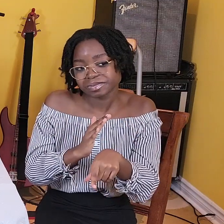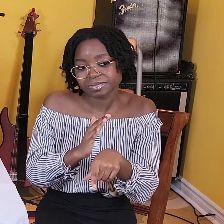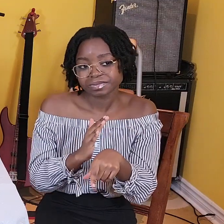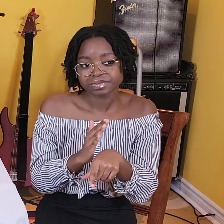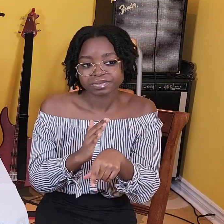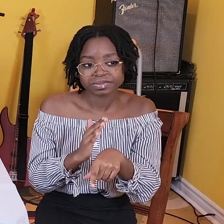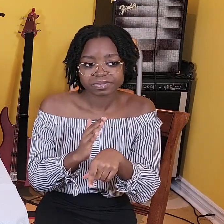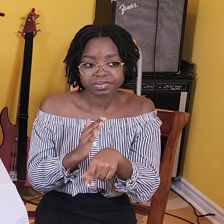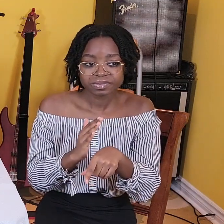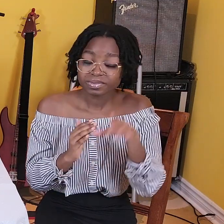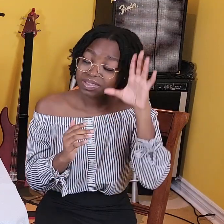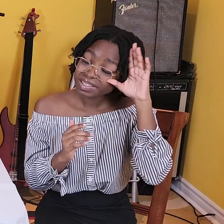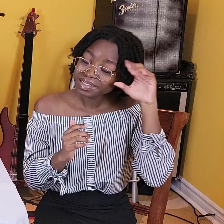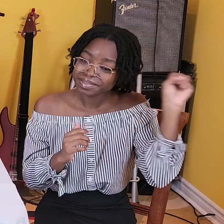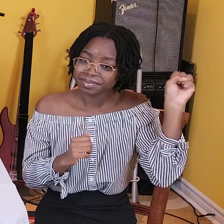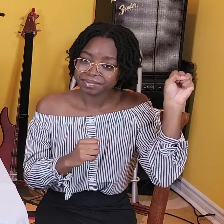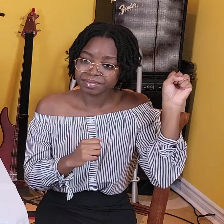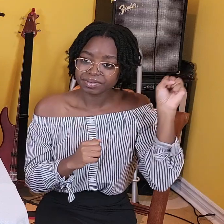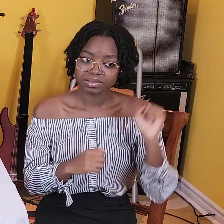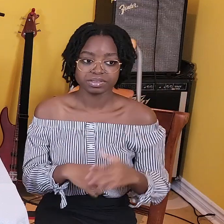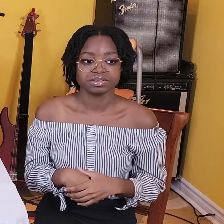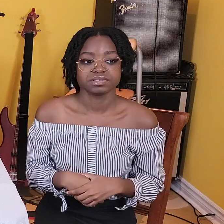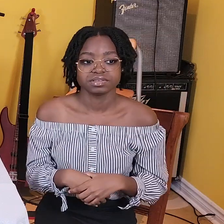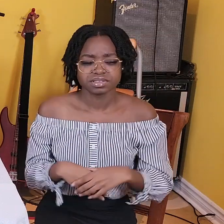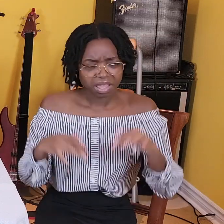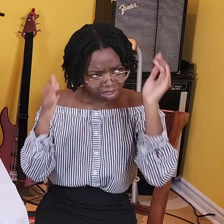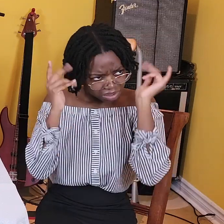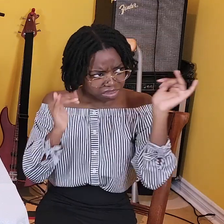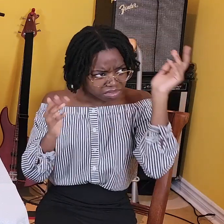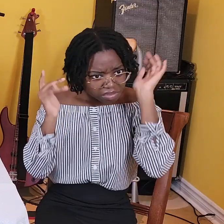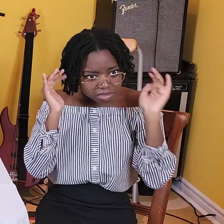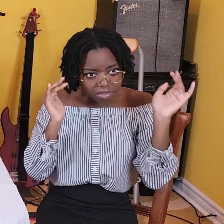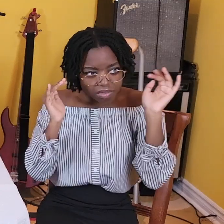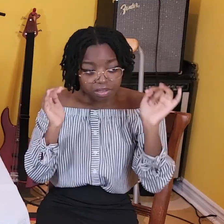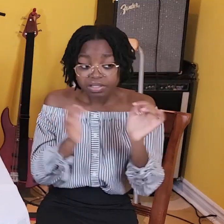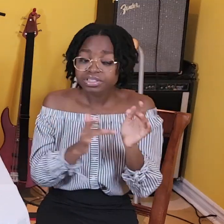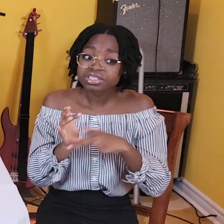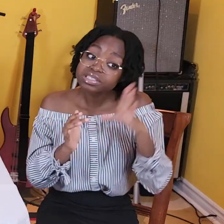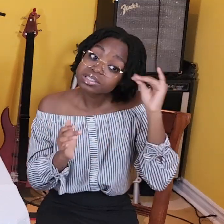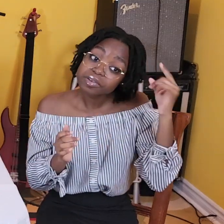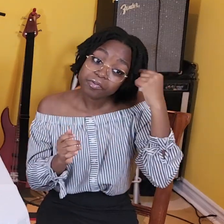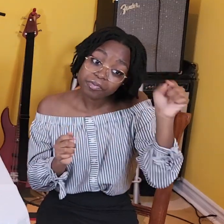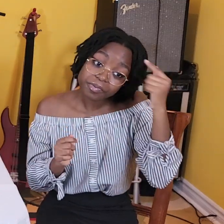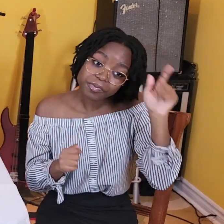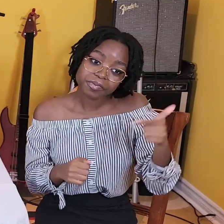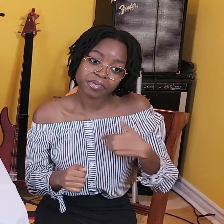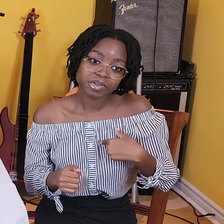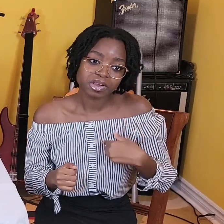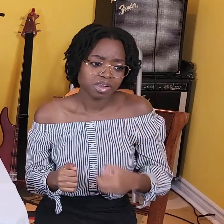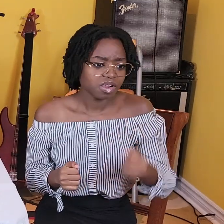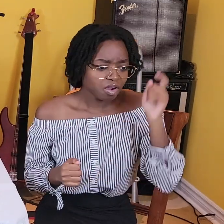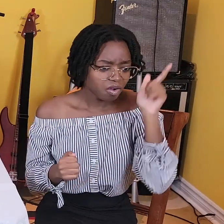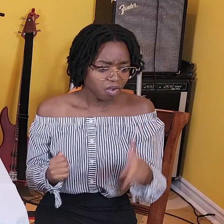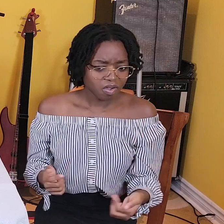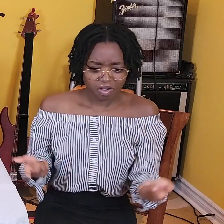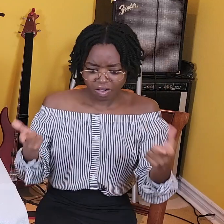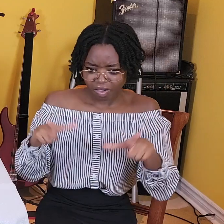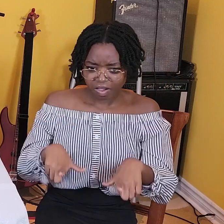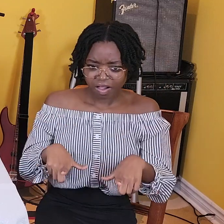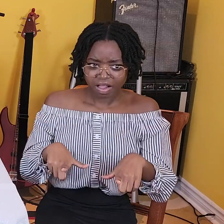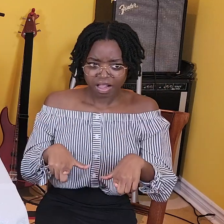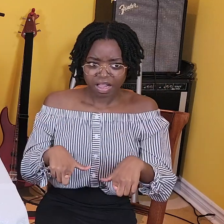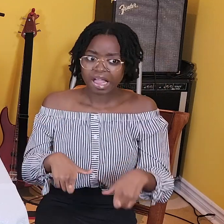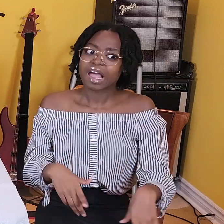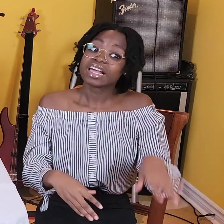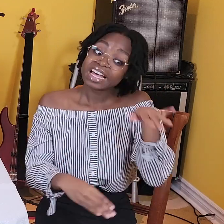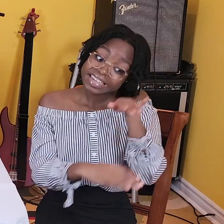Let us reflect upon that. What Jesus Christ went through for you and for me. Like I said, all this was happening